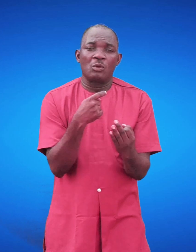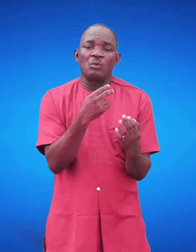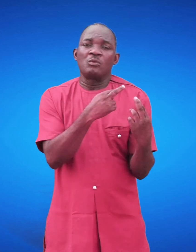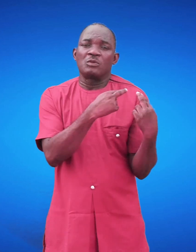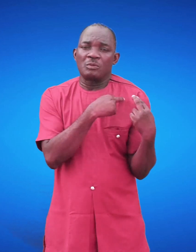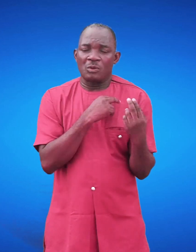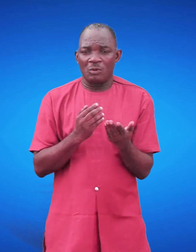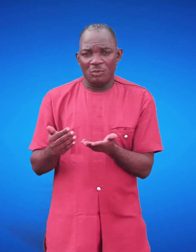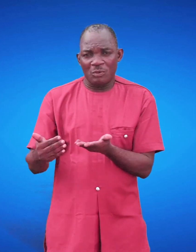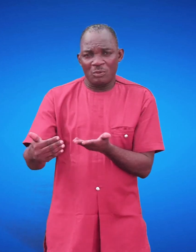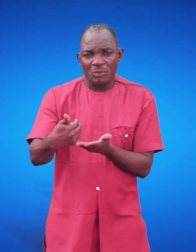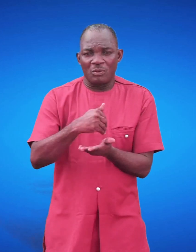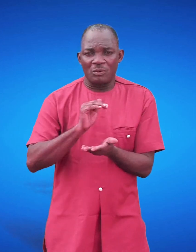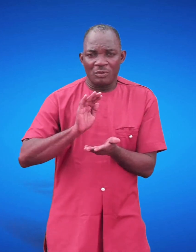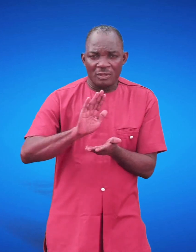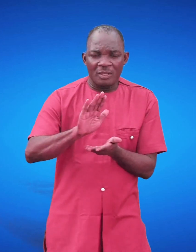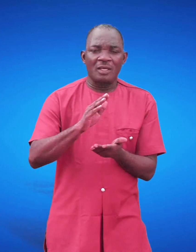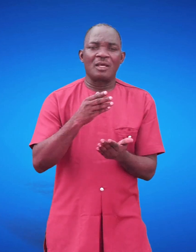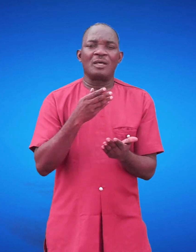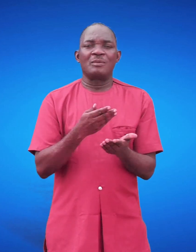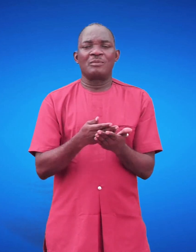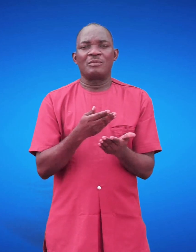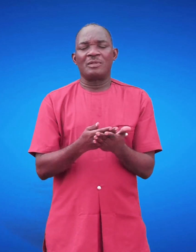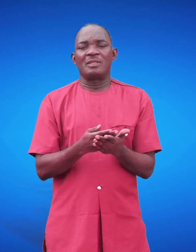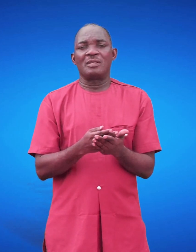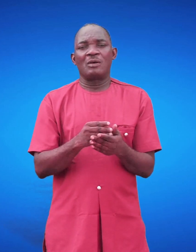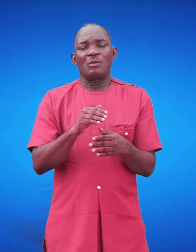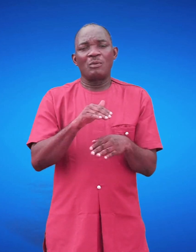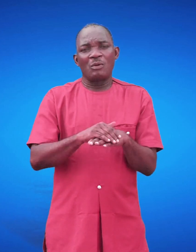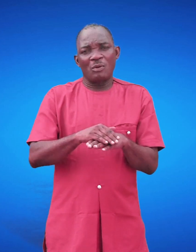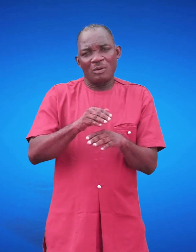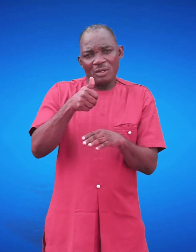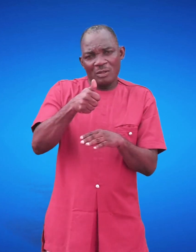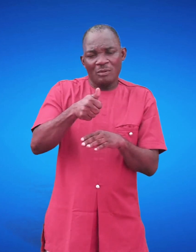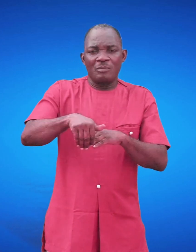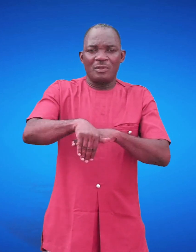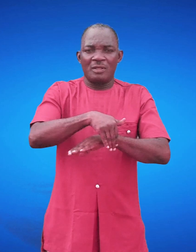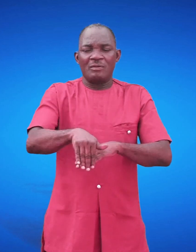collect their cash grant on their behalf.